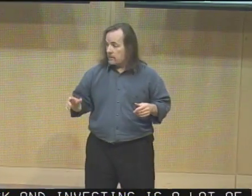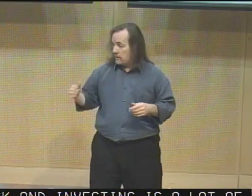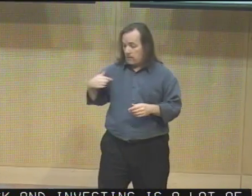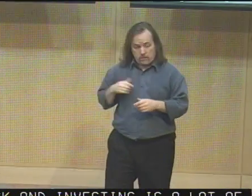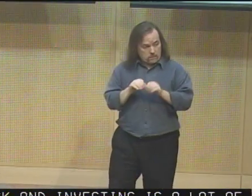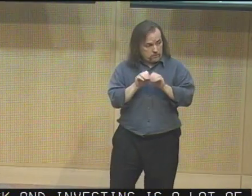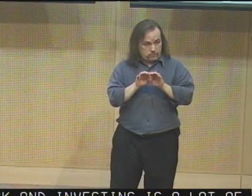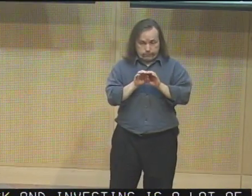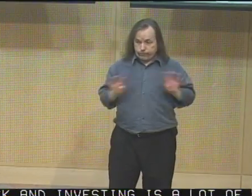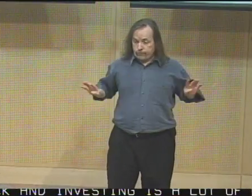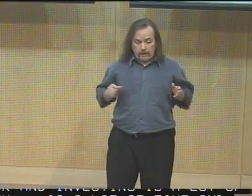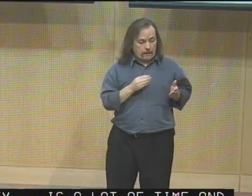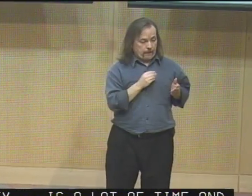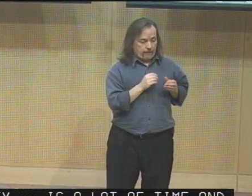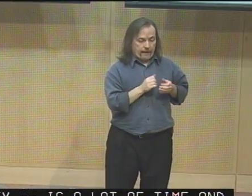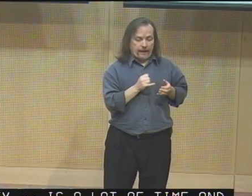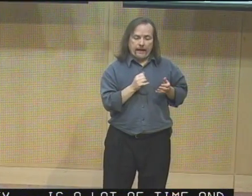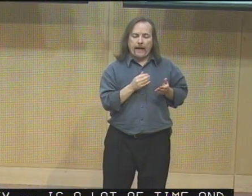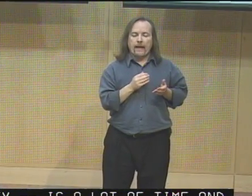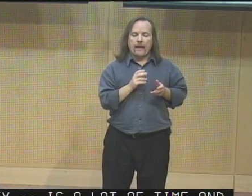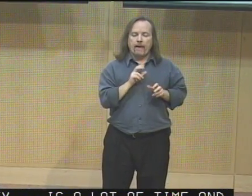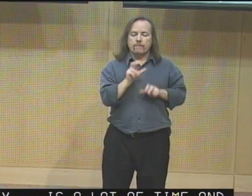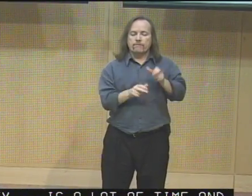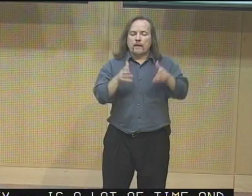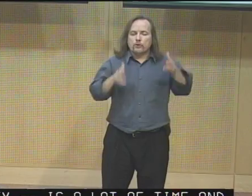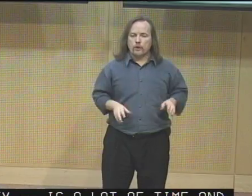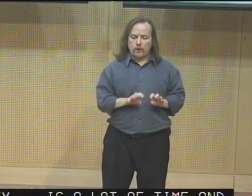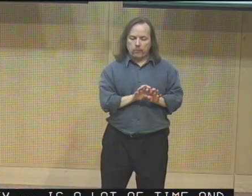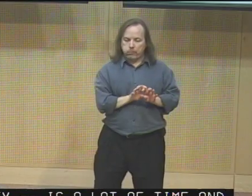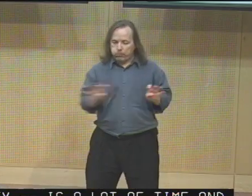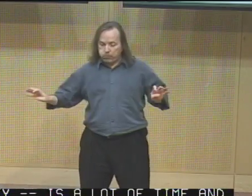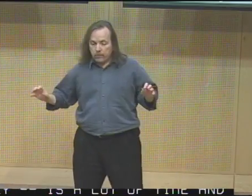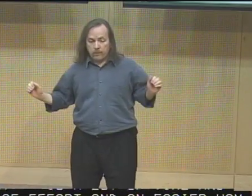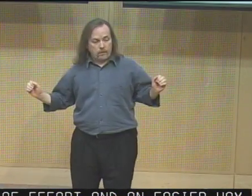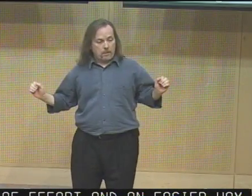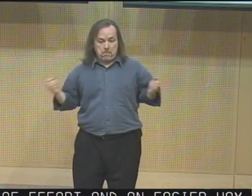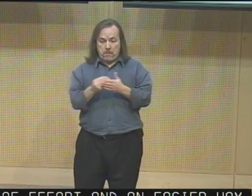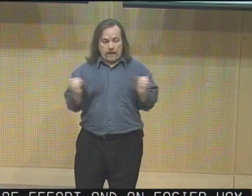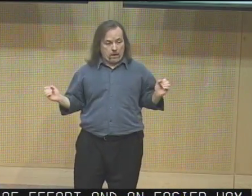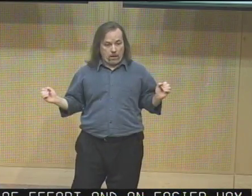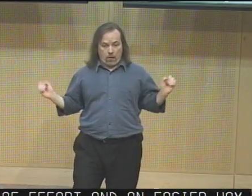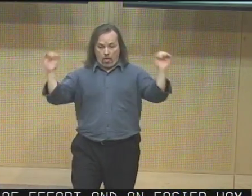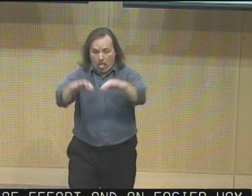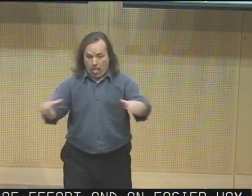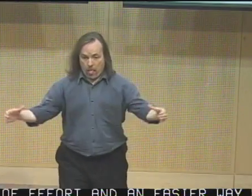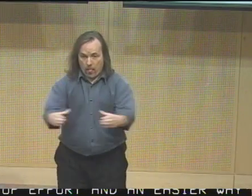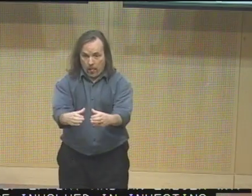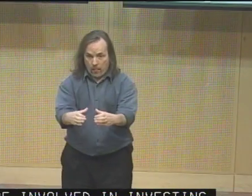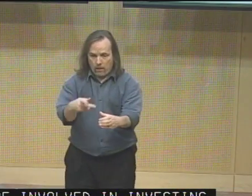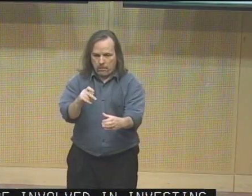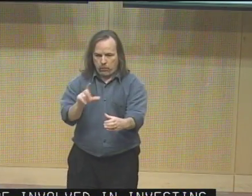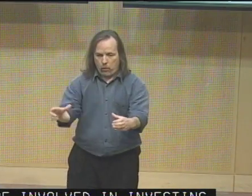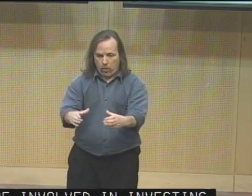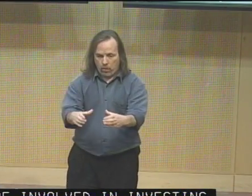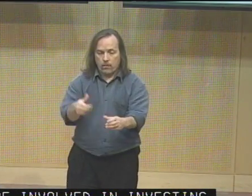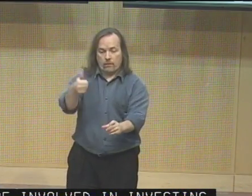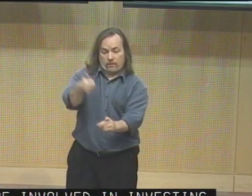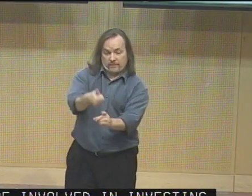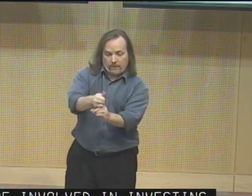spend your time and money every day is to purchase mutual funds. Mutual funds is a pool of money